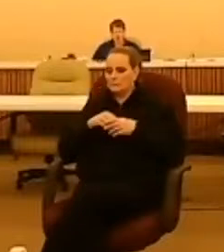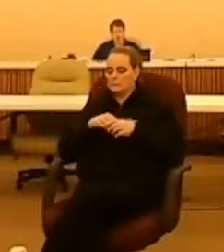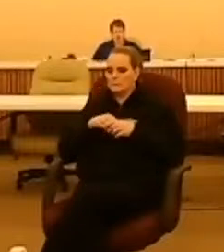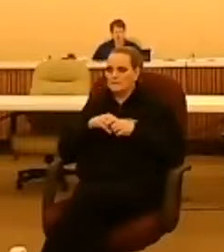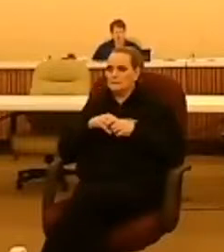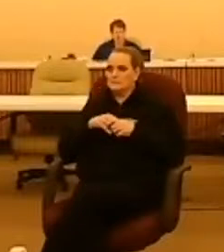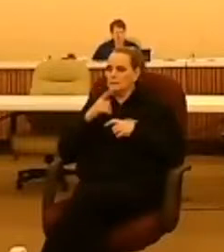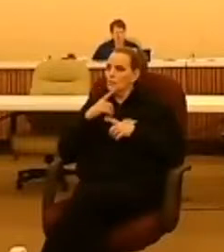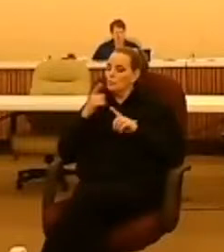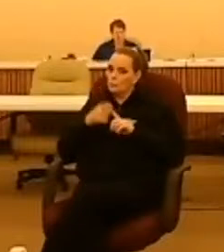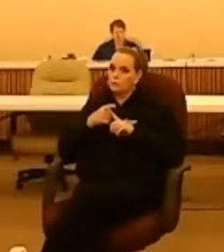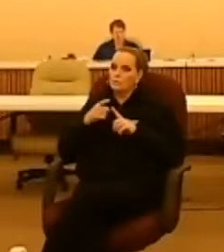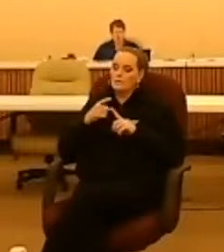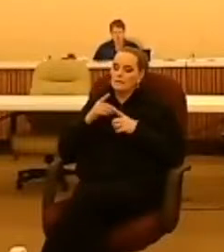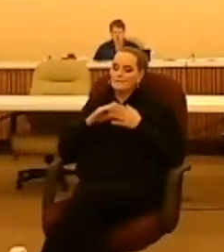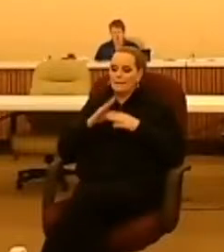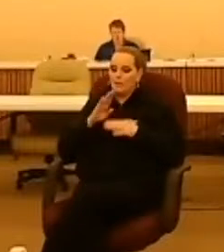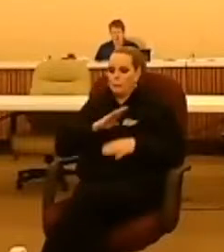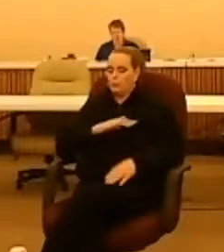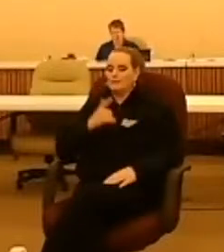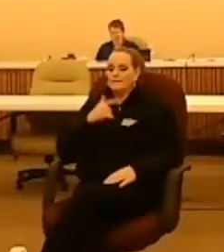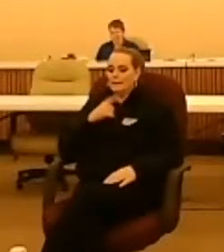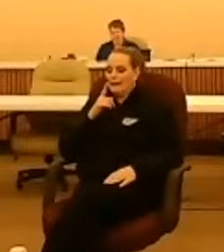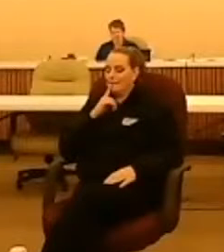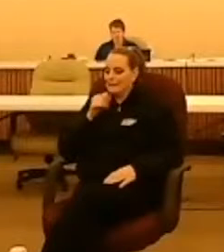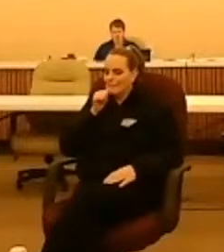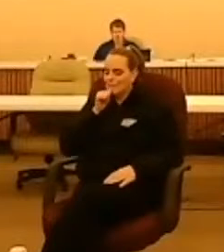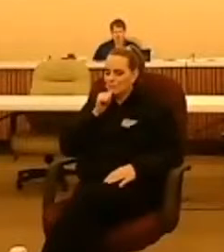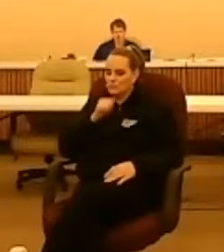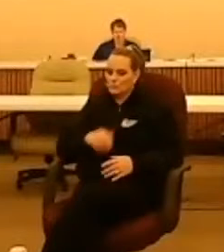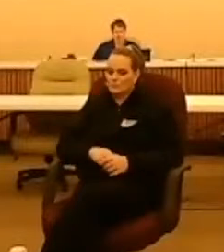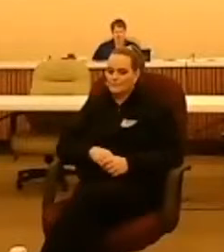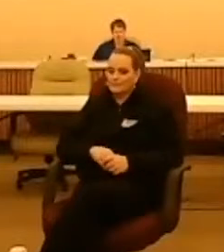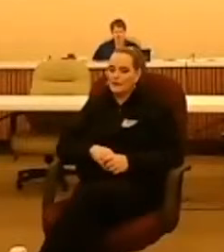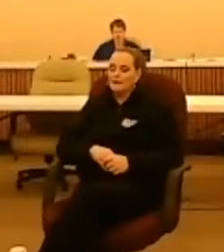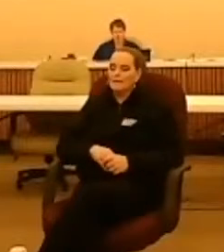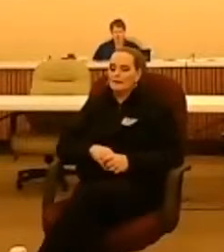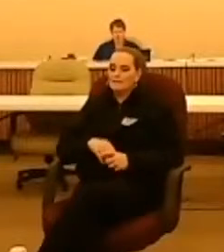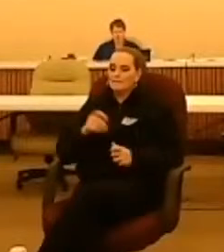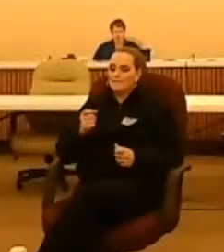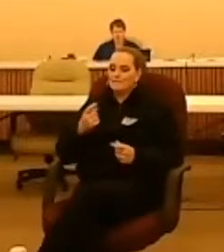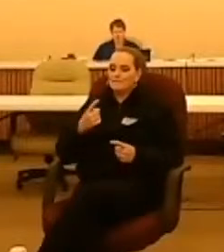to the town board in the confidential one.